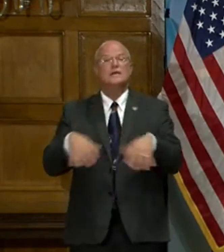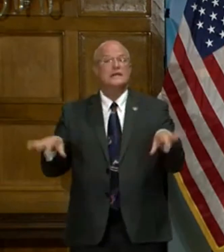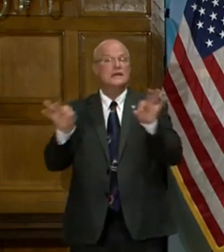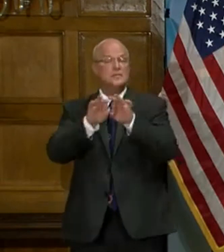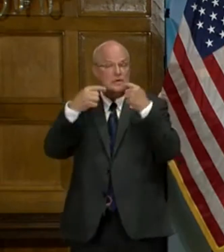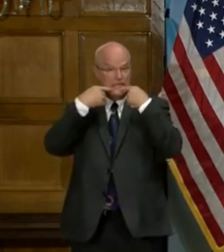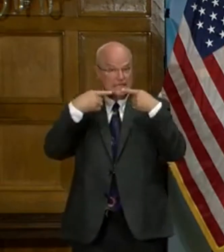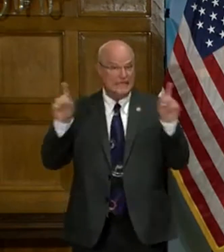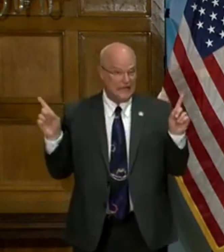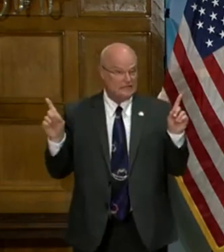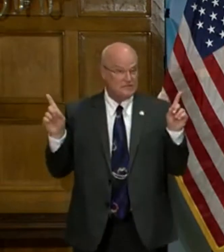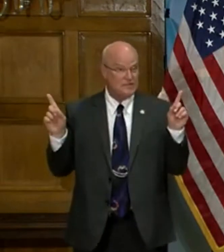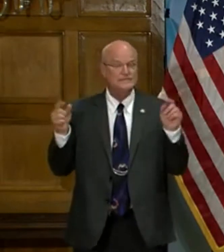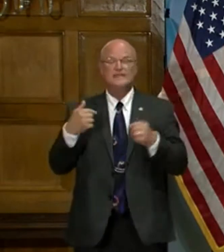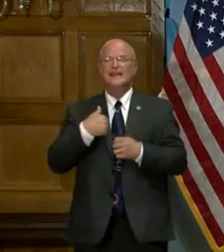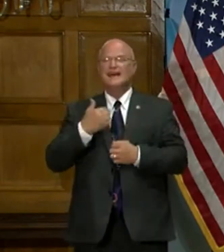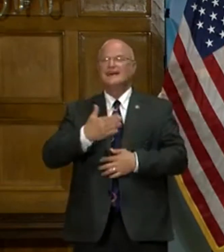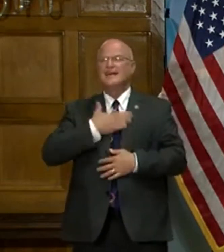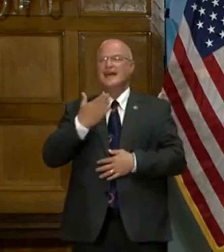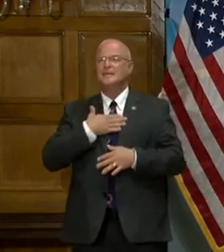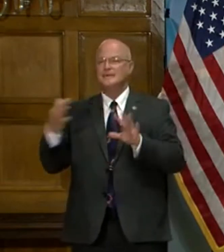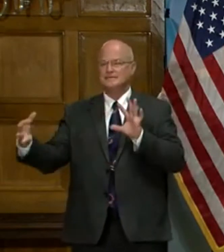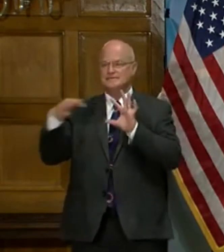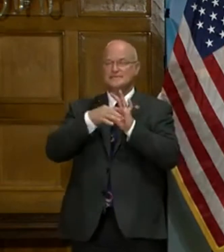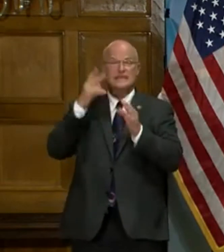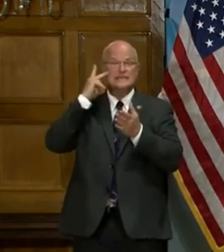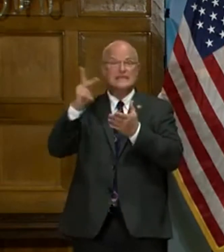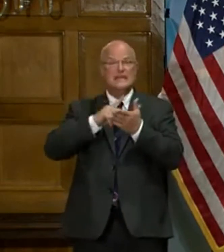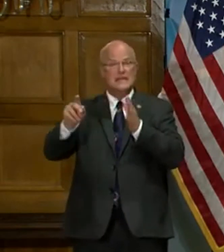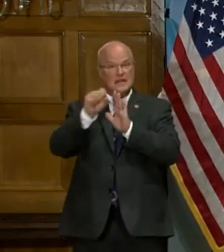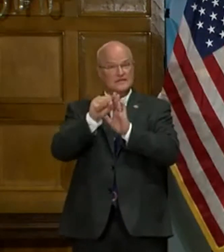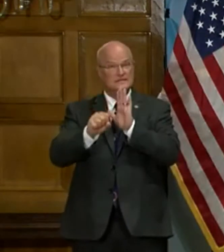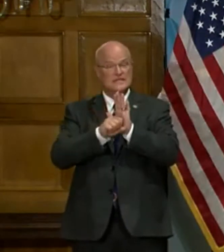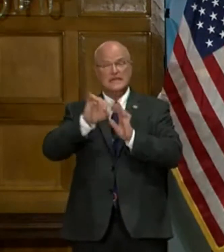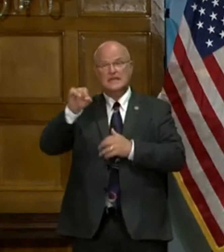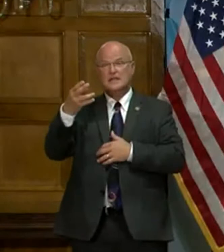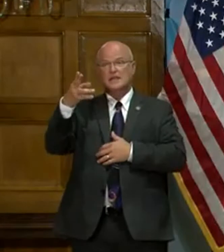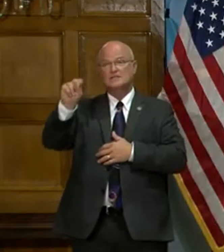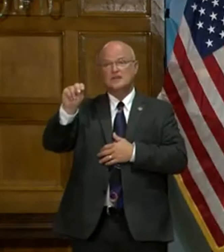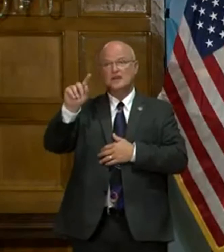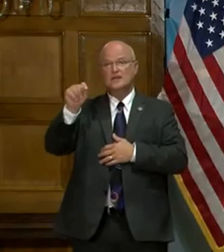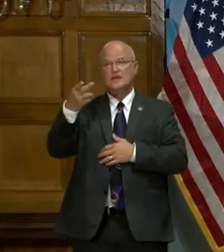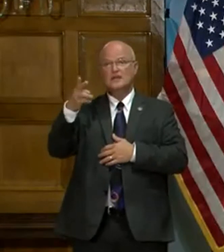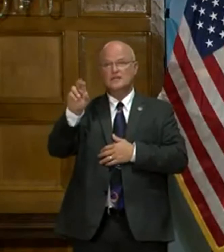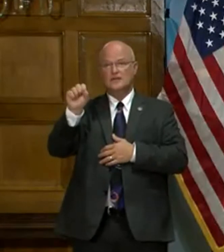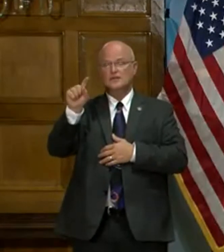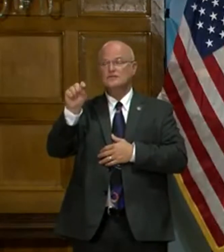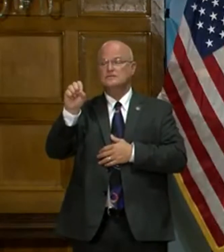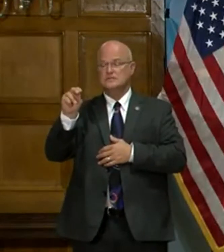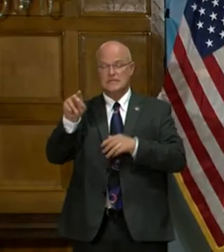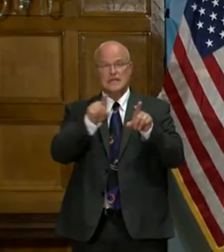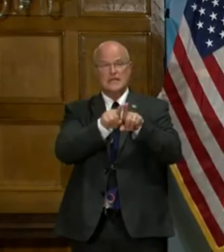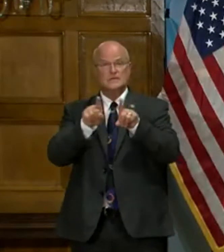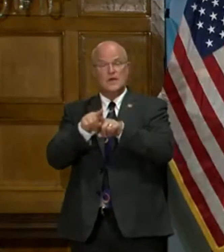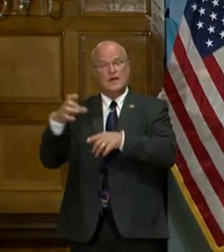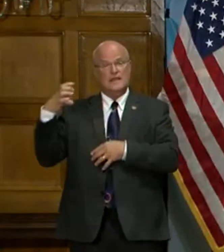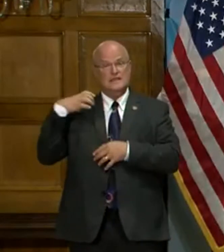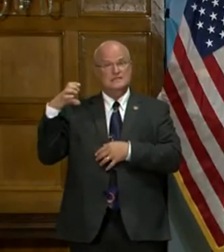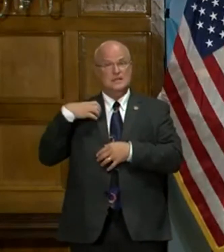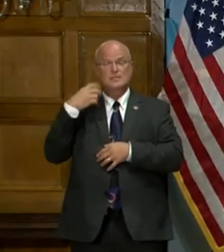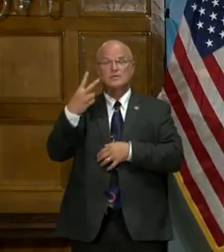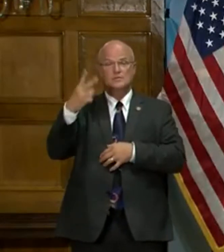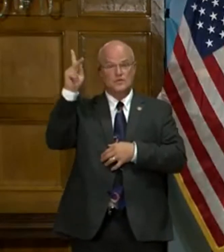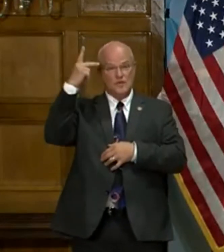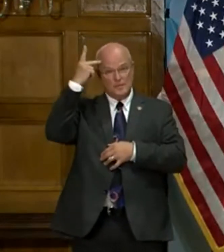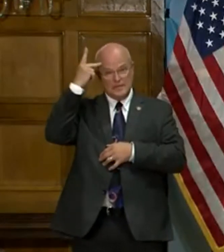important announcement, and I'm pleased to be joined by the Secretary of State, John Thurston, as well as the chairman of the